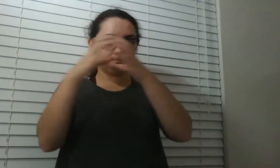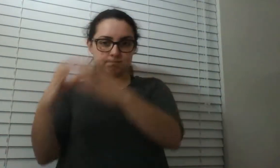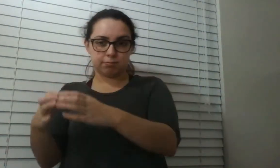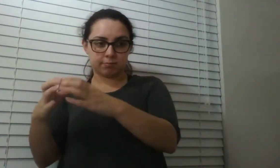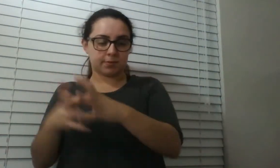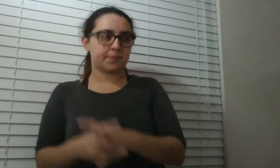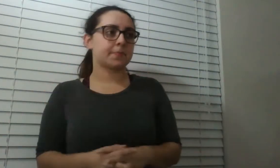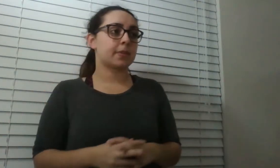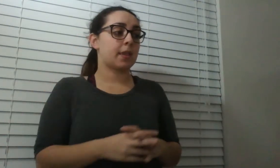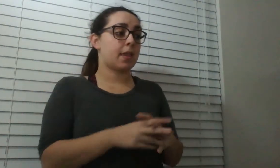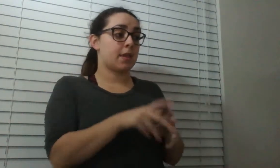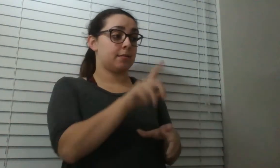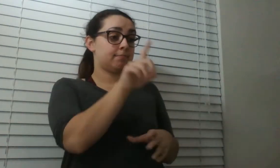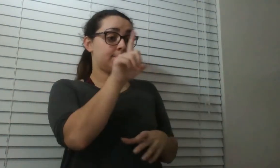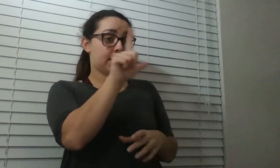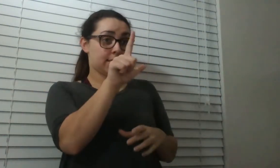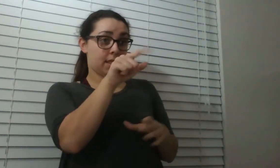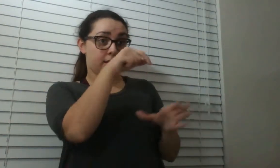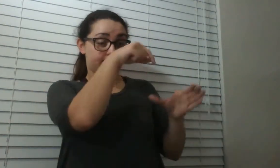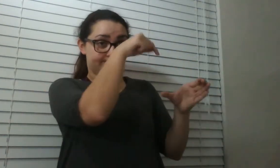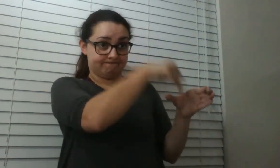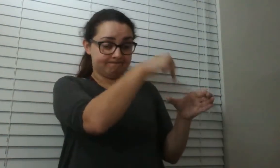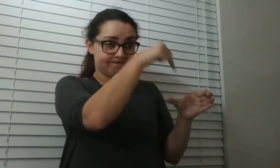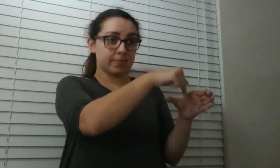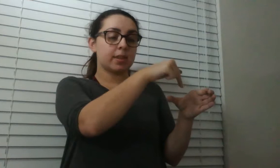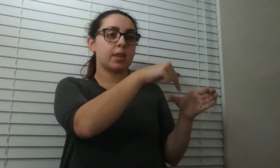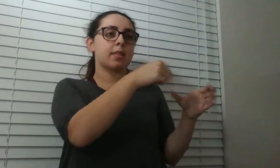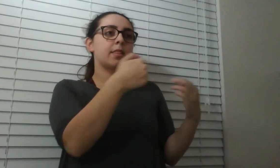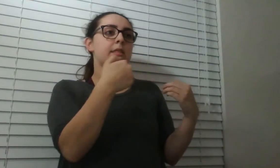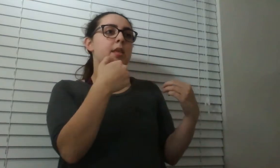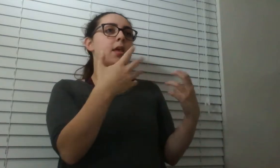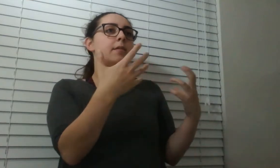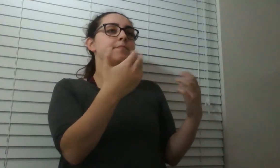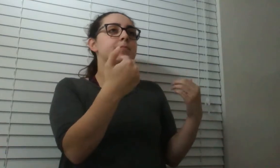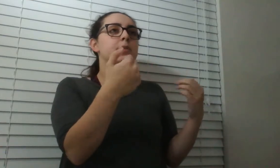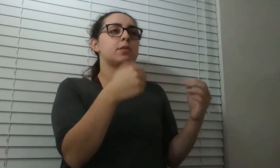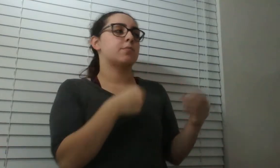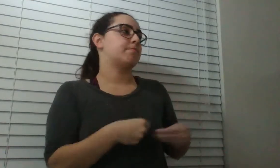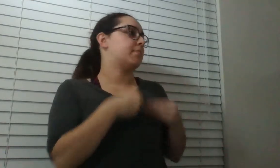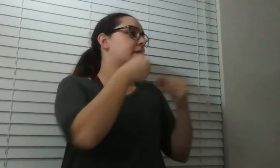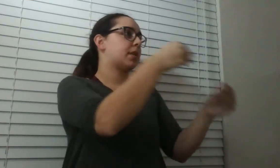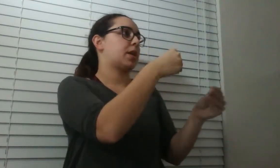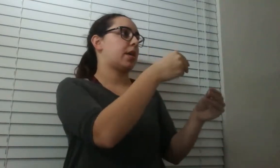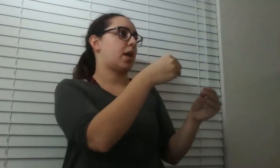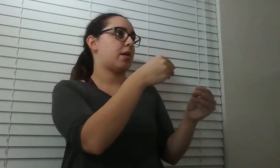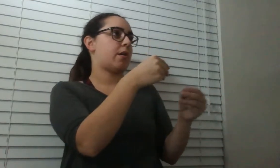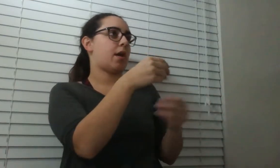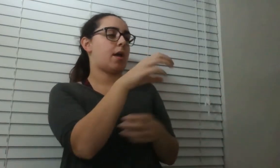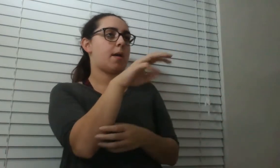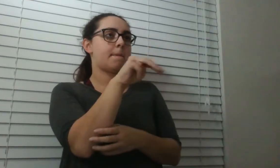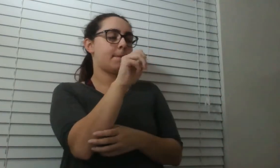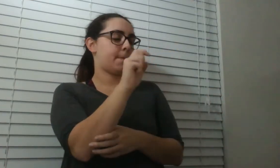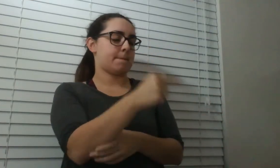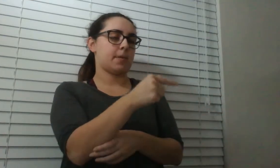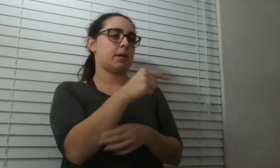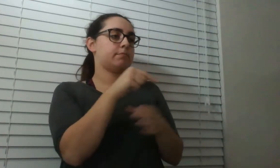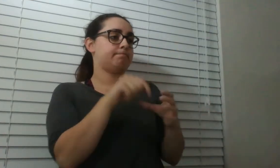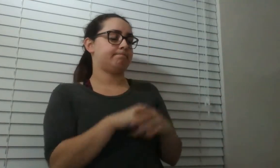get a, University of California at Berkeley mug. And then you say to them, all right, all of you guys who have a mug, how much would you sell your